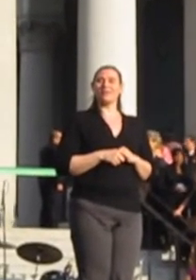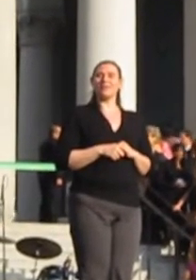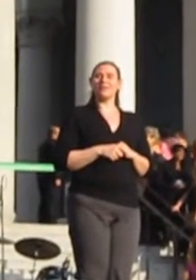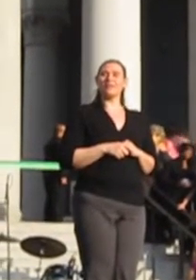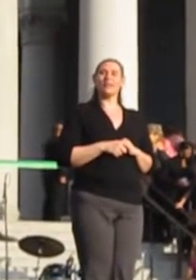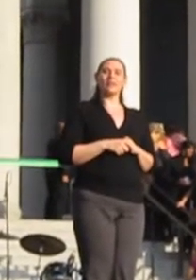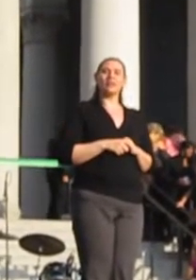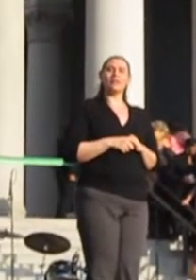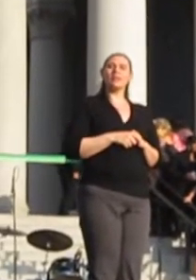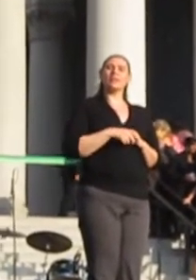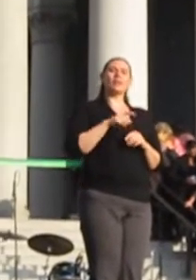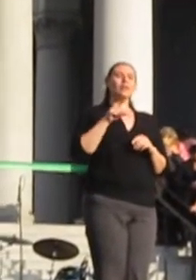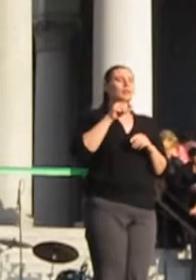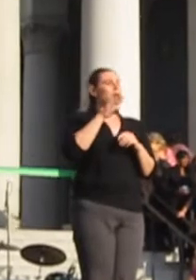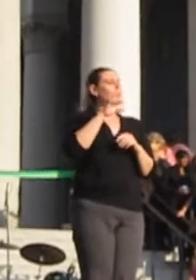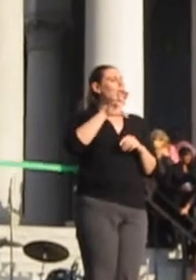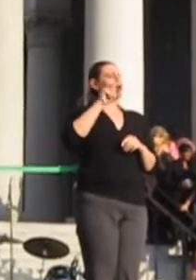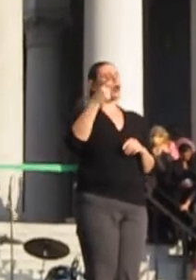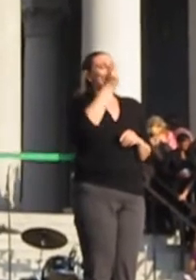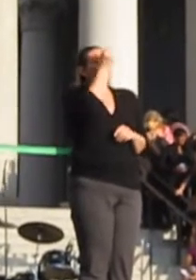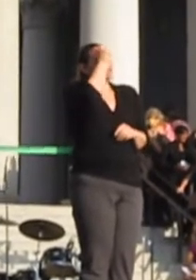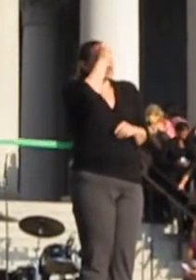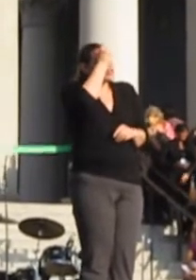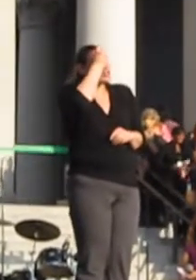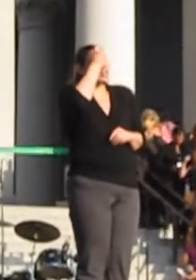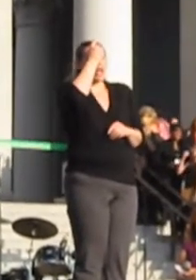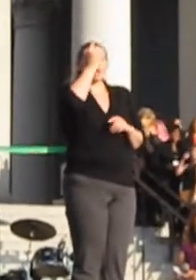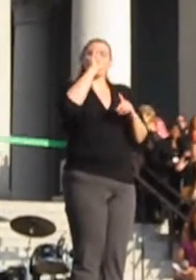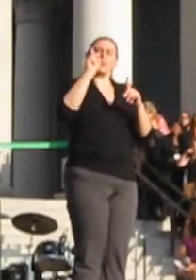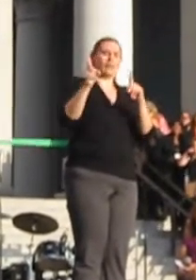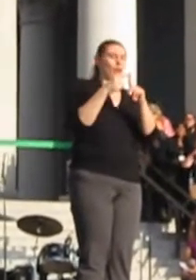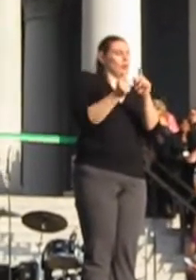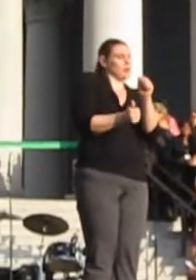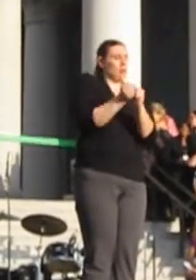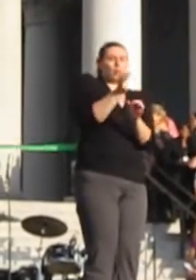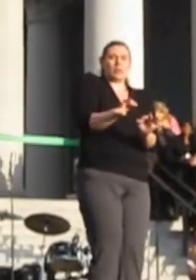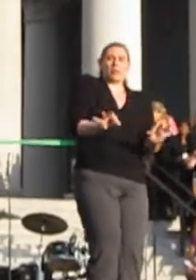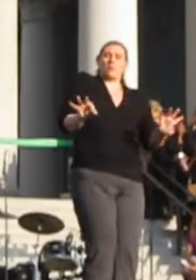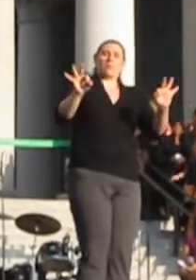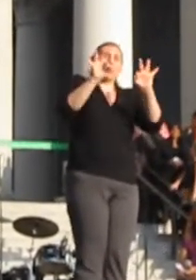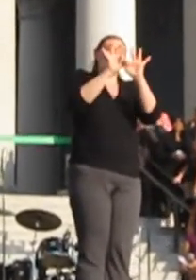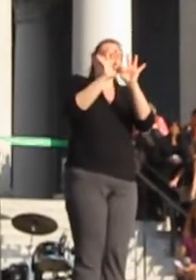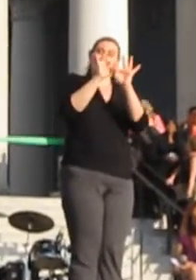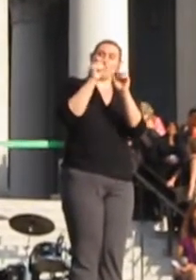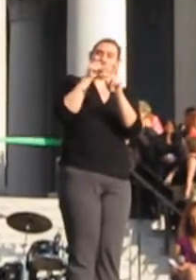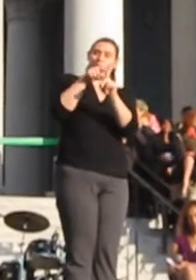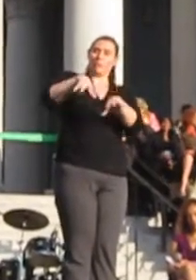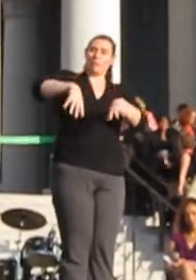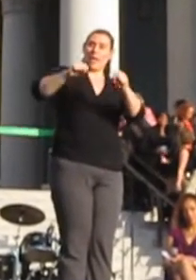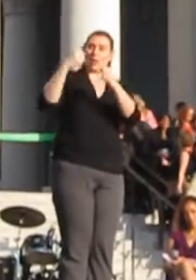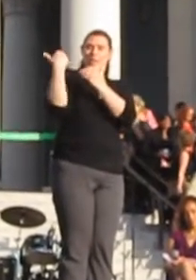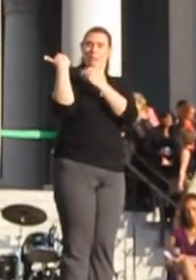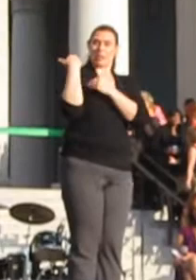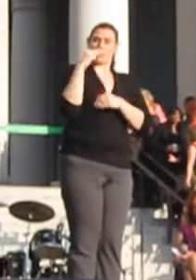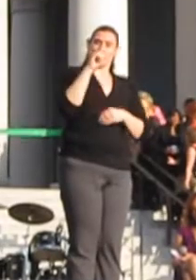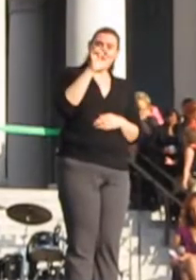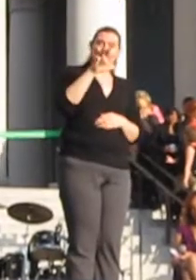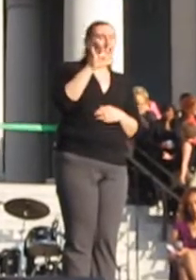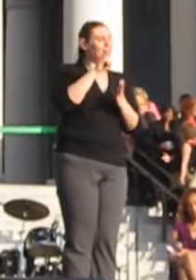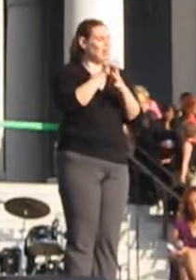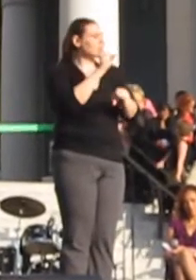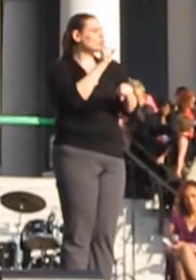he always understood that first and foremost, being mayor of this city was a